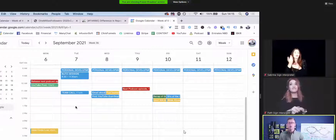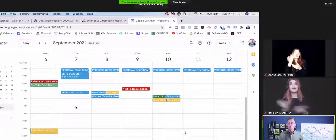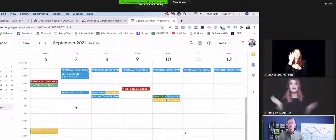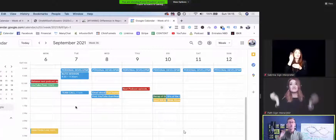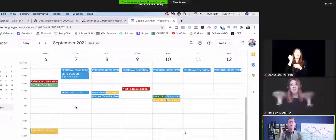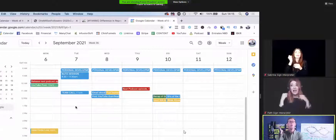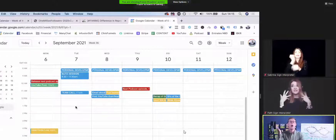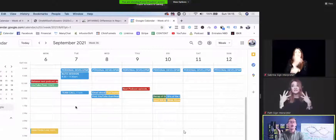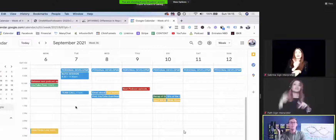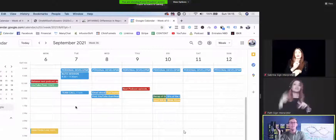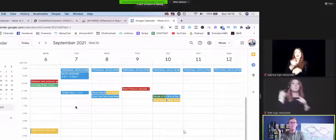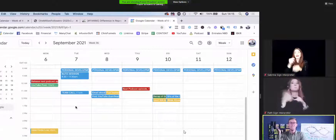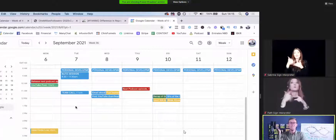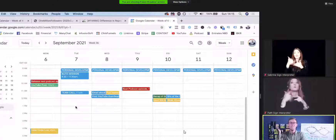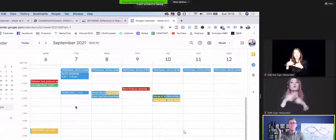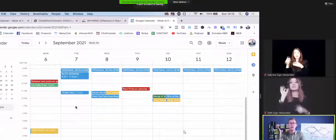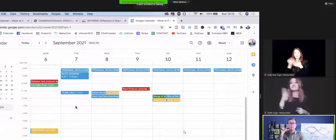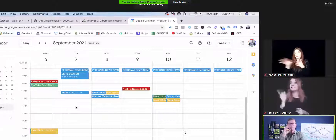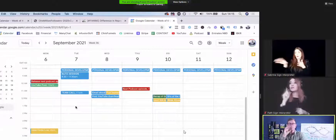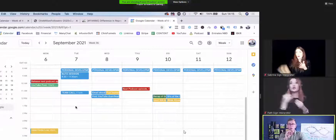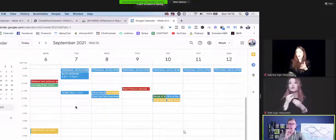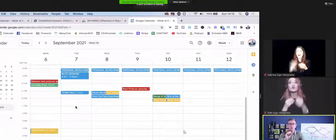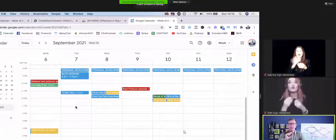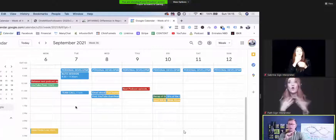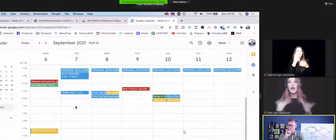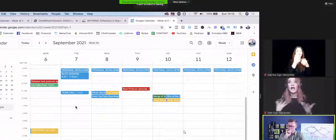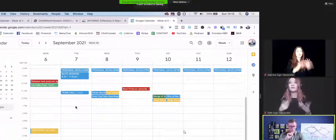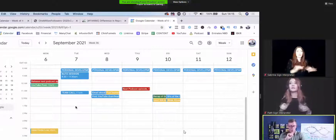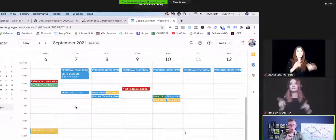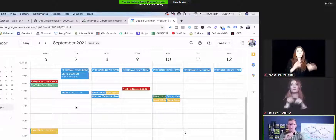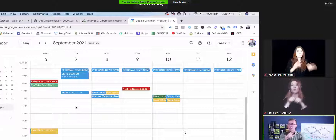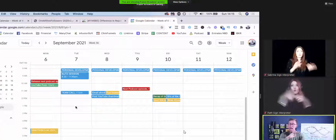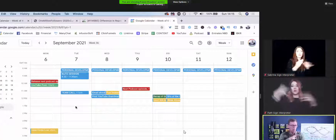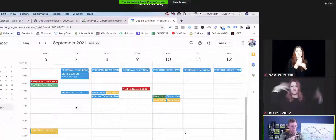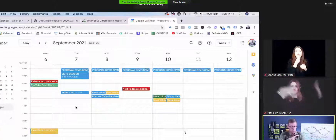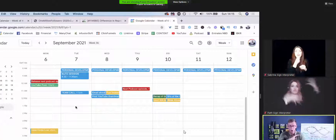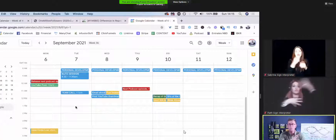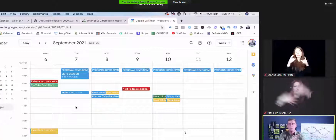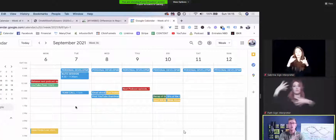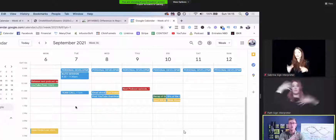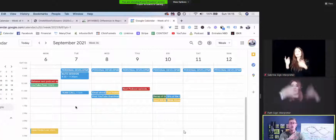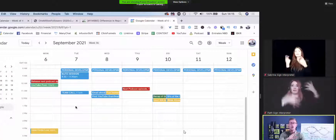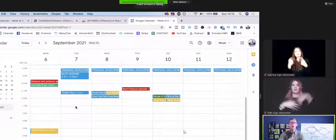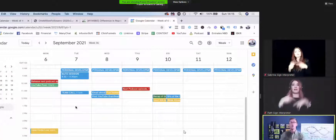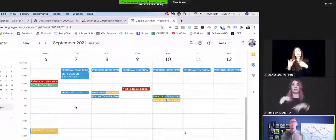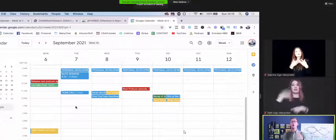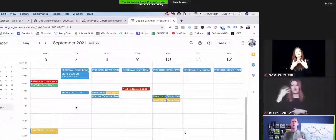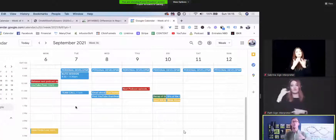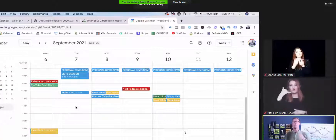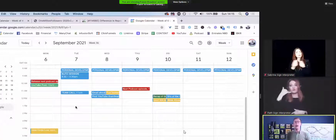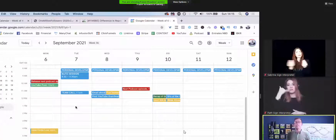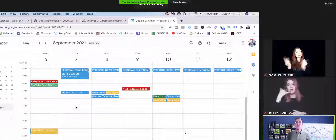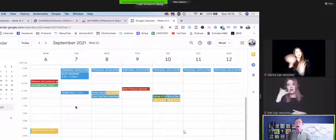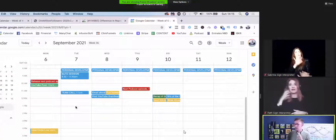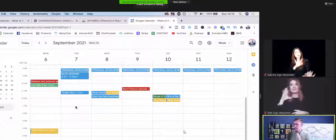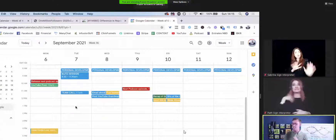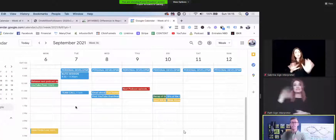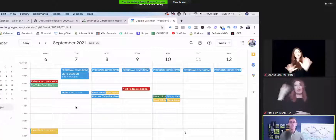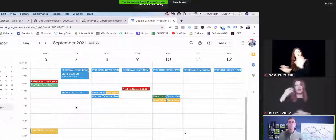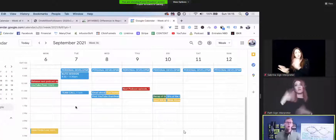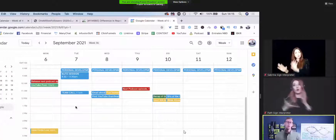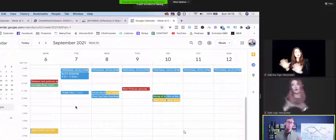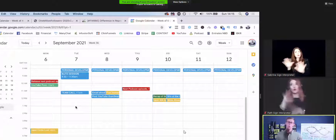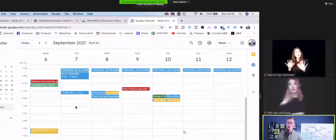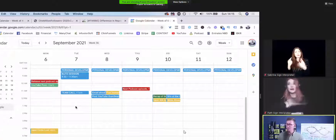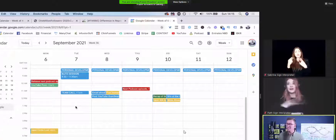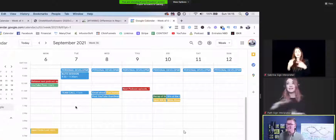you get so overwhelmed. But I promise you this, it helped me so much. You will go to bed, and the last thing you do,